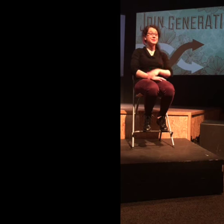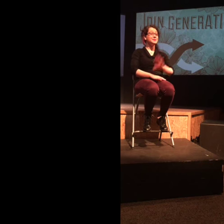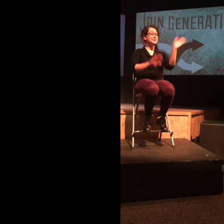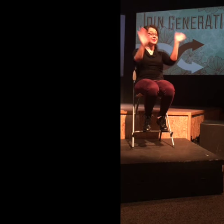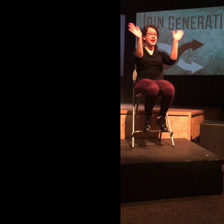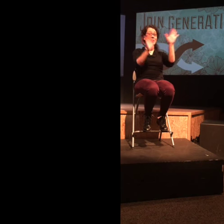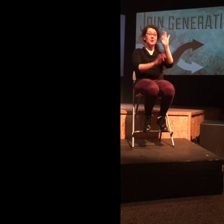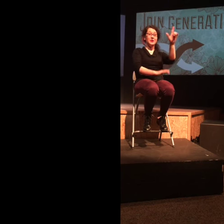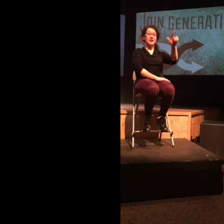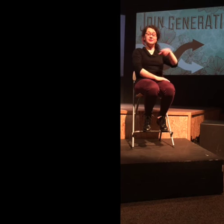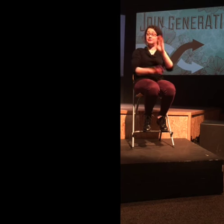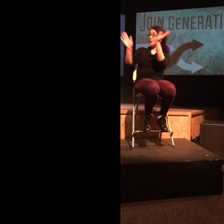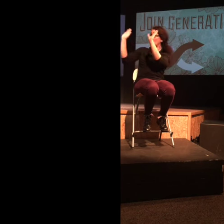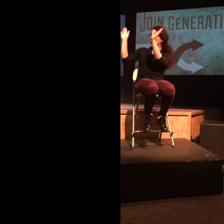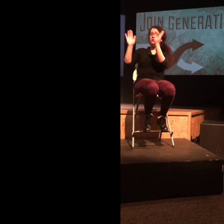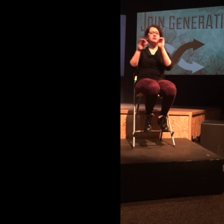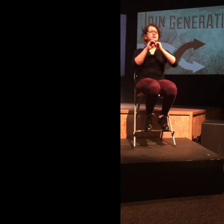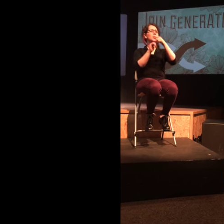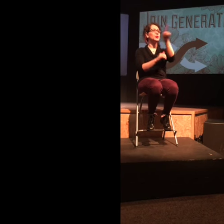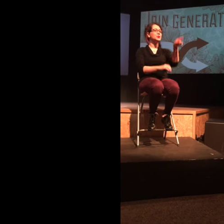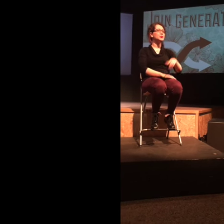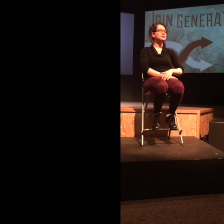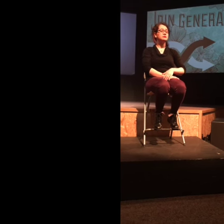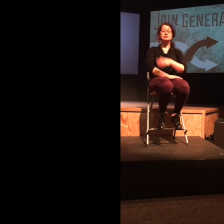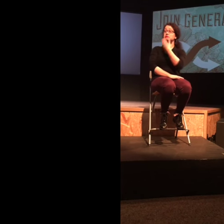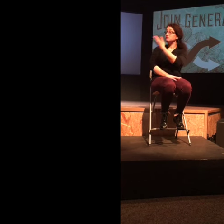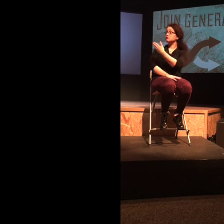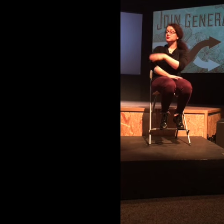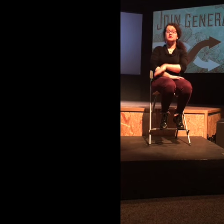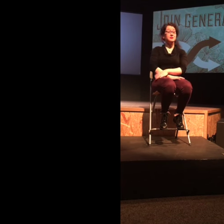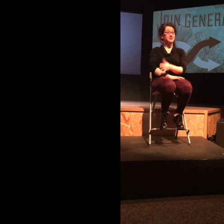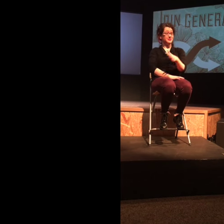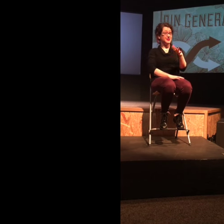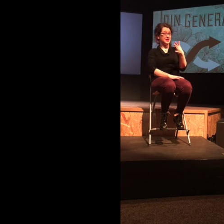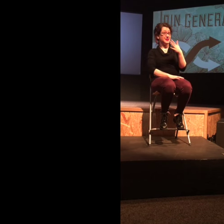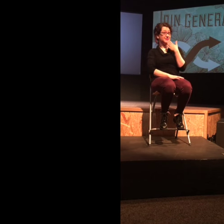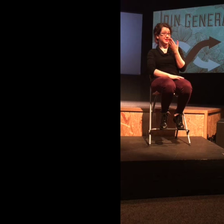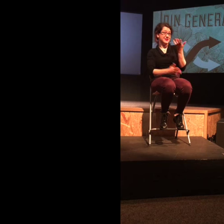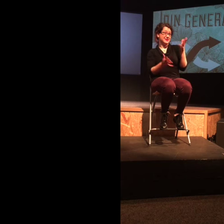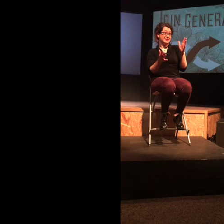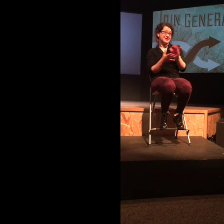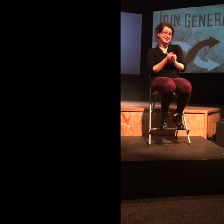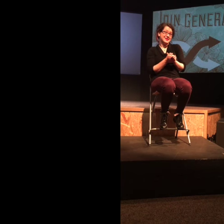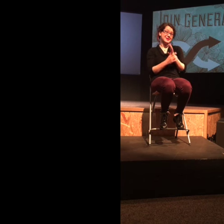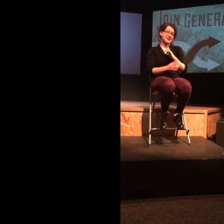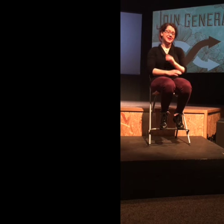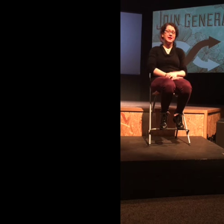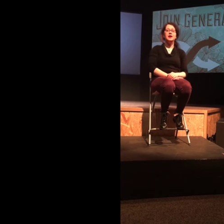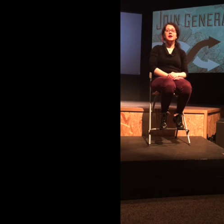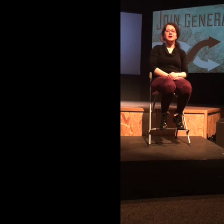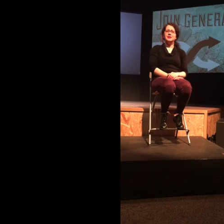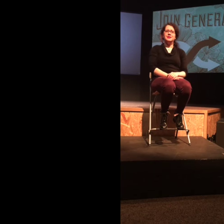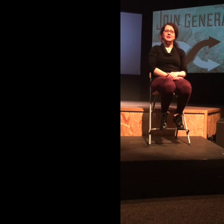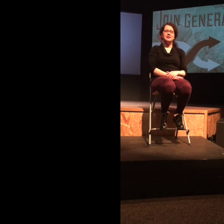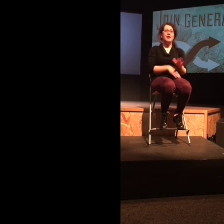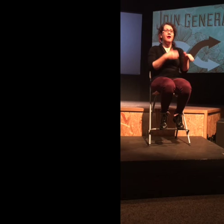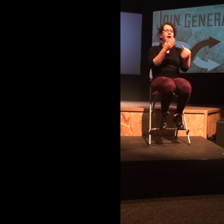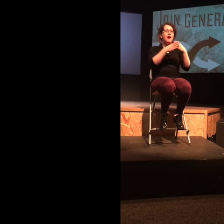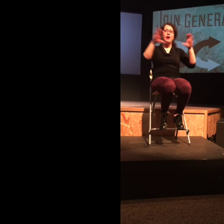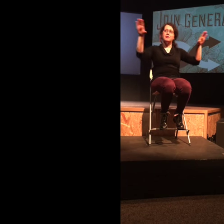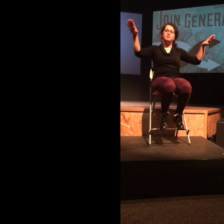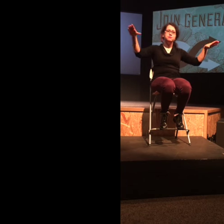Frontline? How are you guys? Yeah? Good? We all can be a group of people